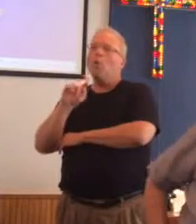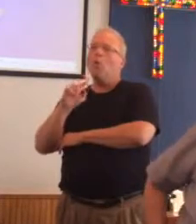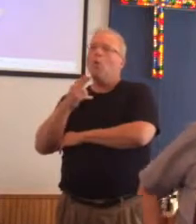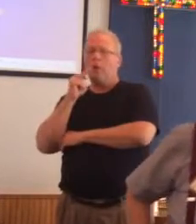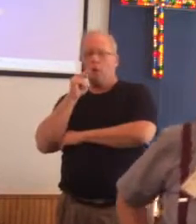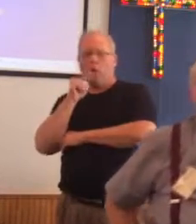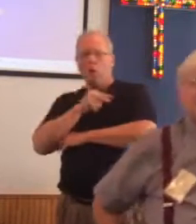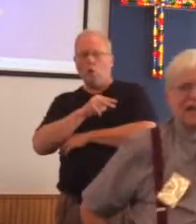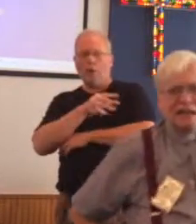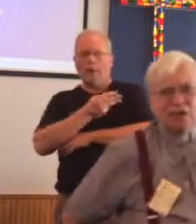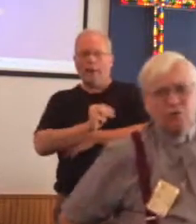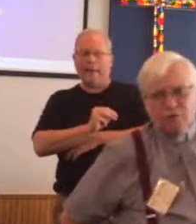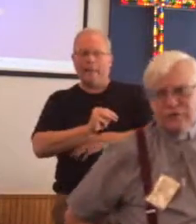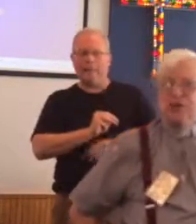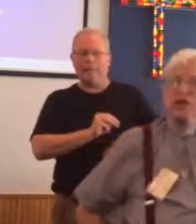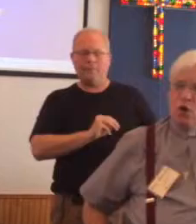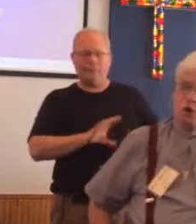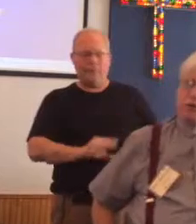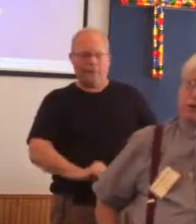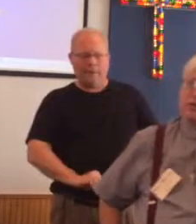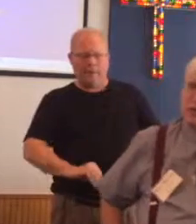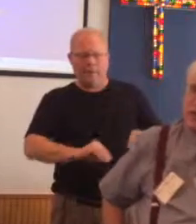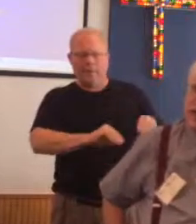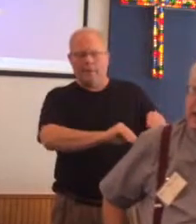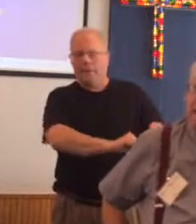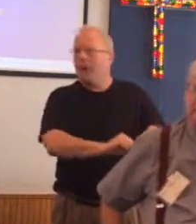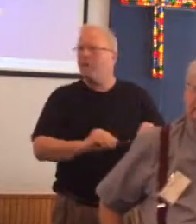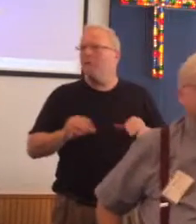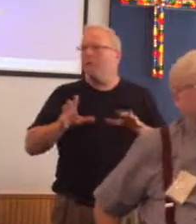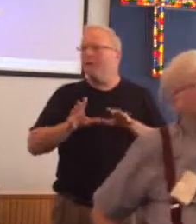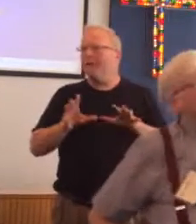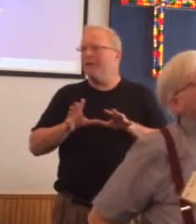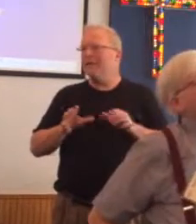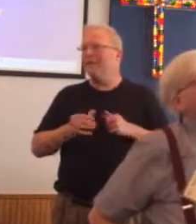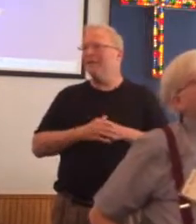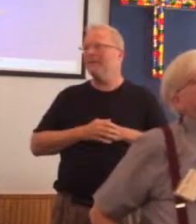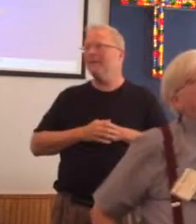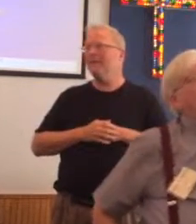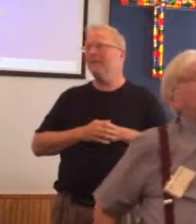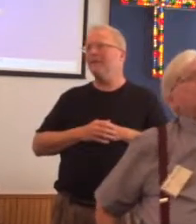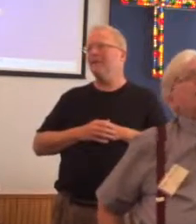it wasn't that he had blankets over his toes, okay?